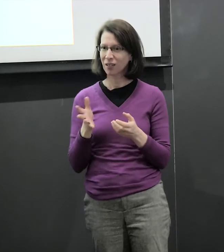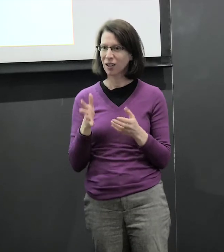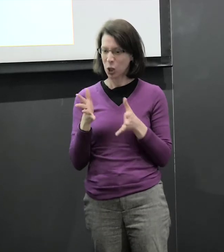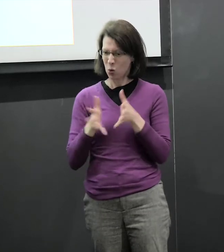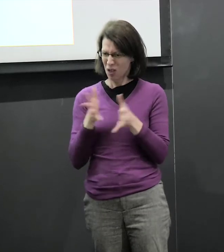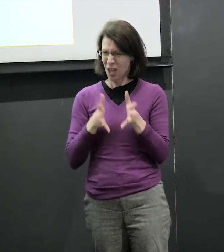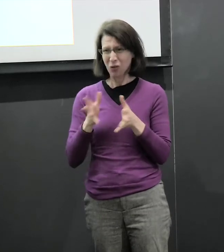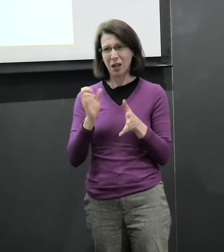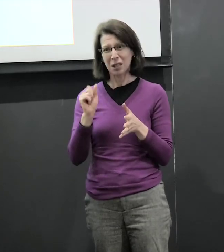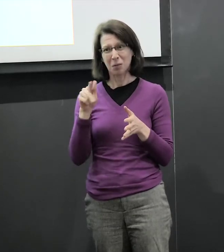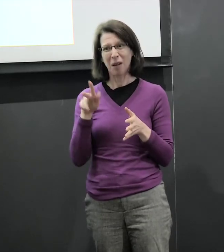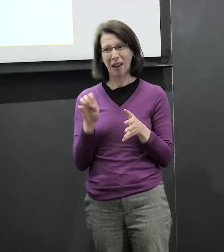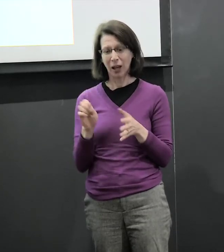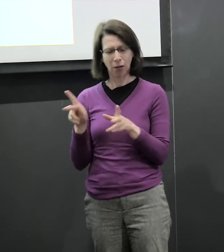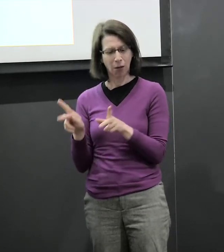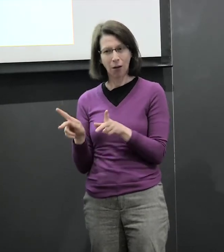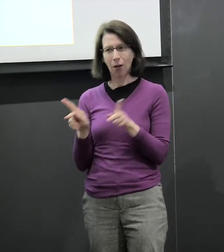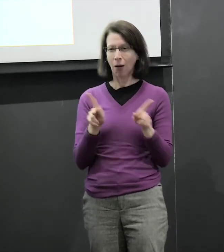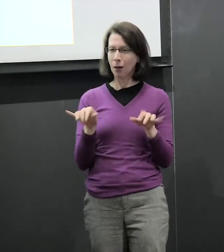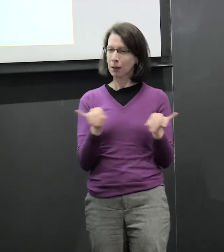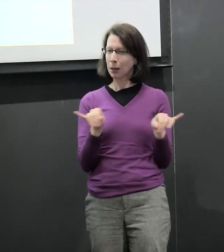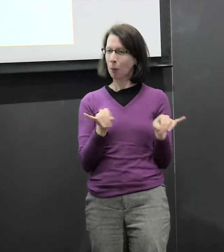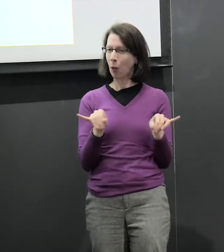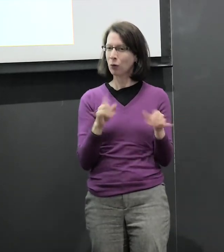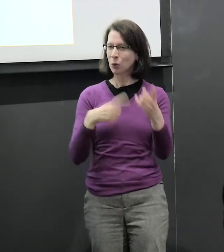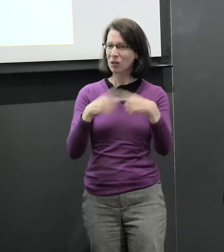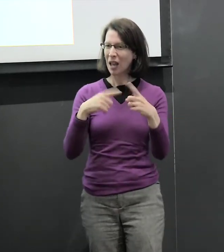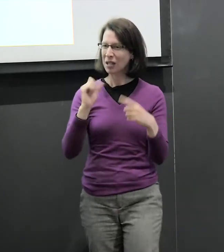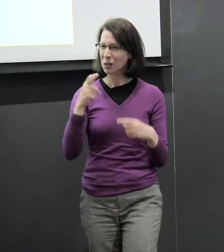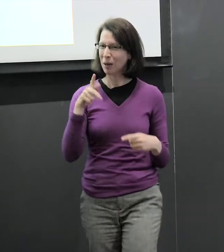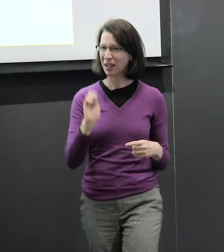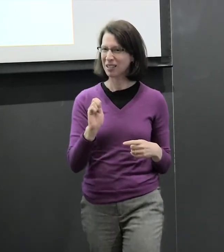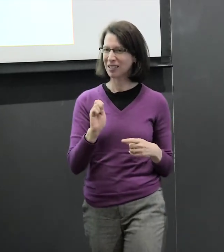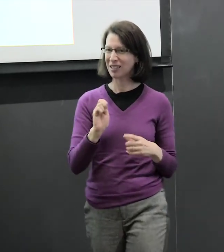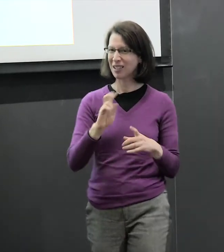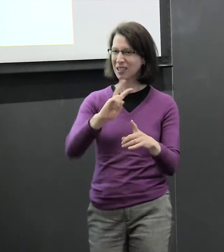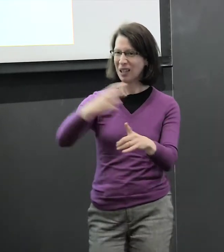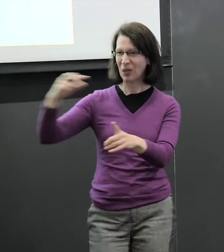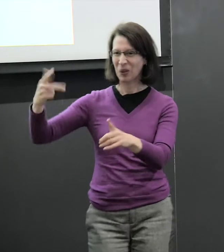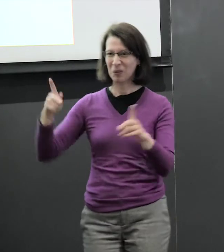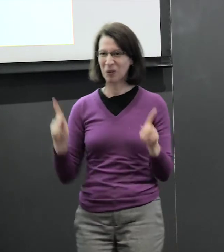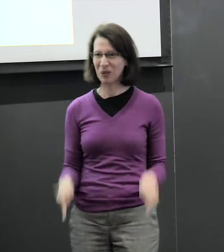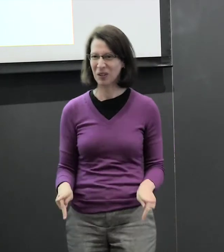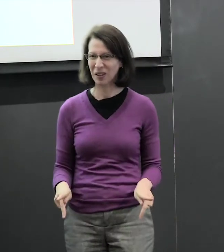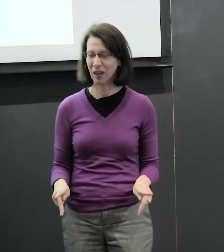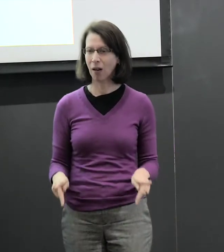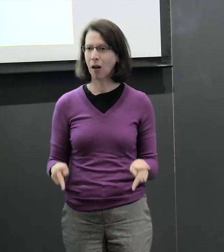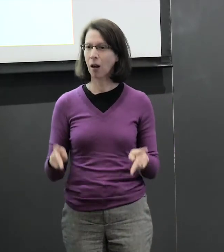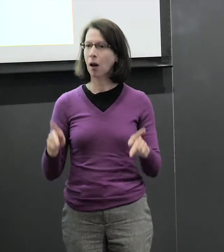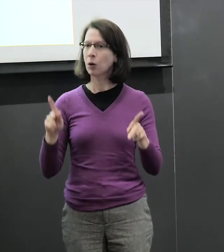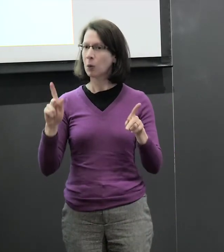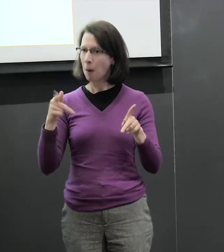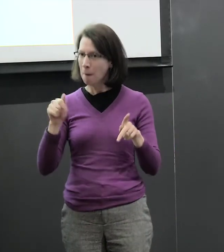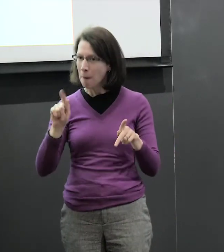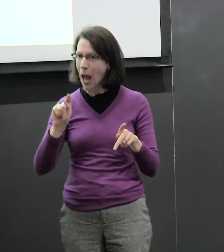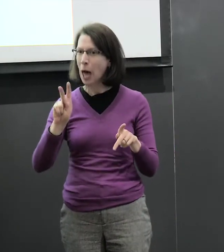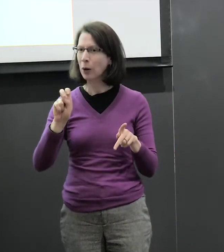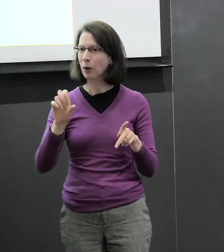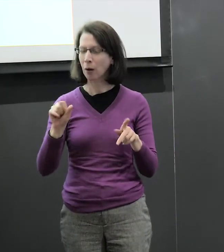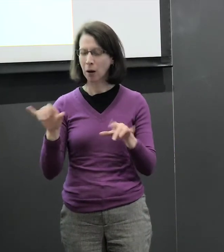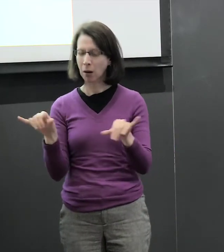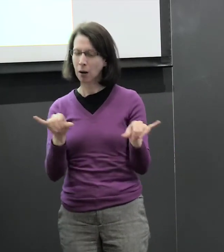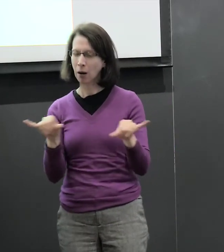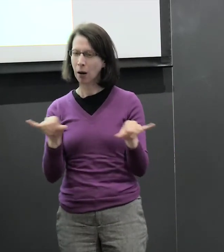are reminiscent of positions in signing space. And they give rise to patterns which are reminiscent to the